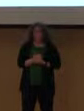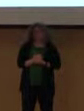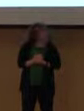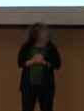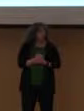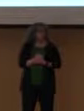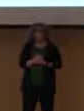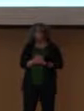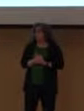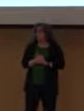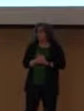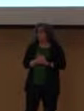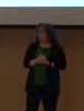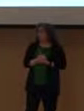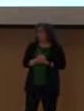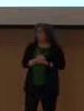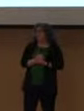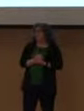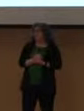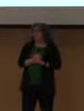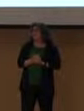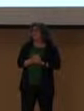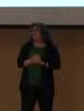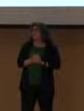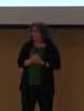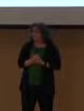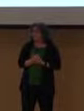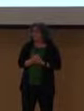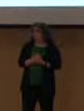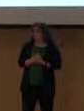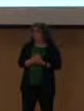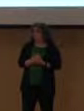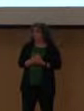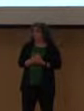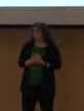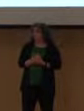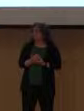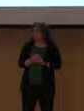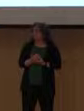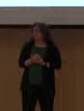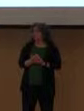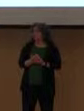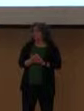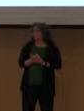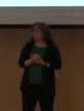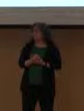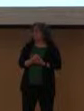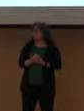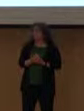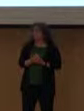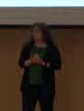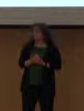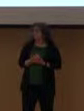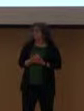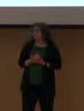Yeah, I understand that. I guess it's mostly for personal interactions, but I'm wondering for learning purposes if that might